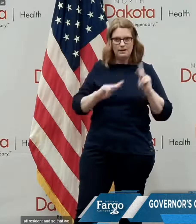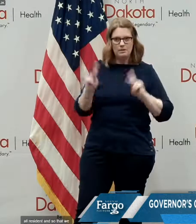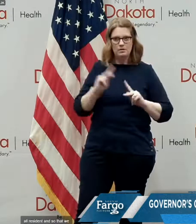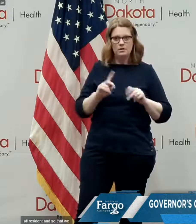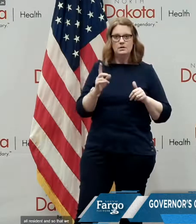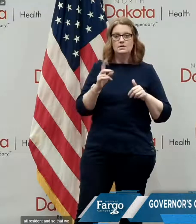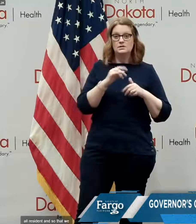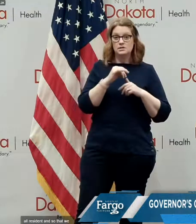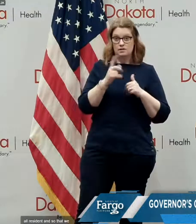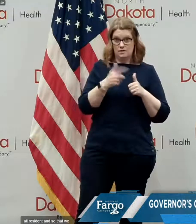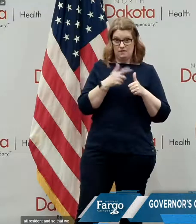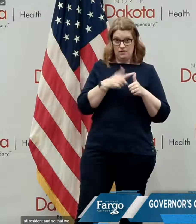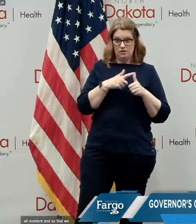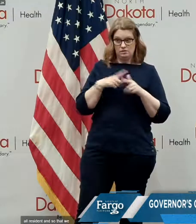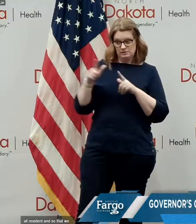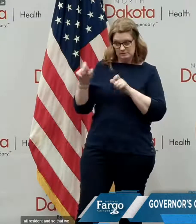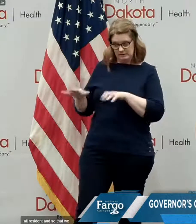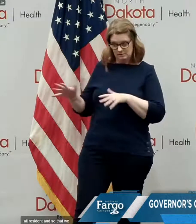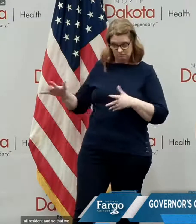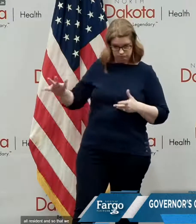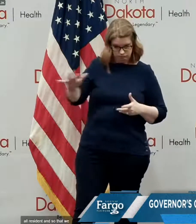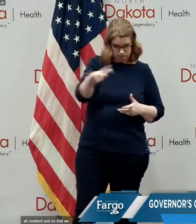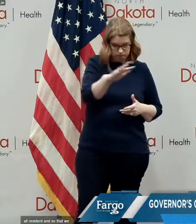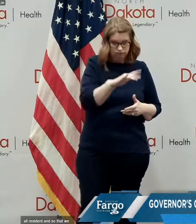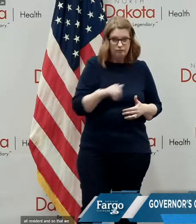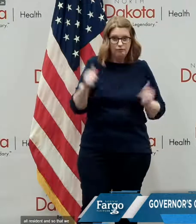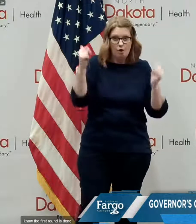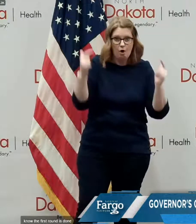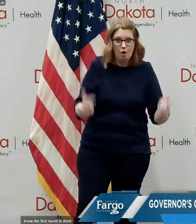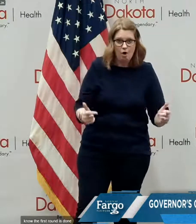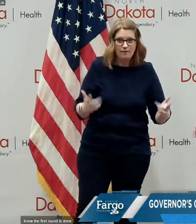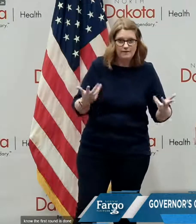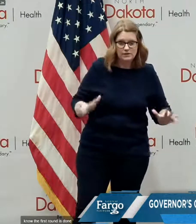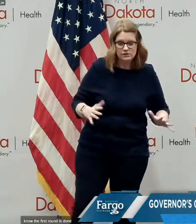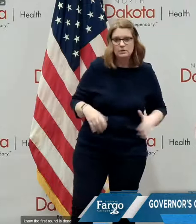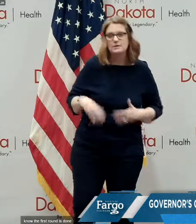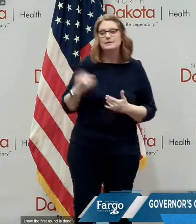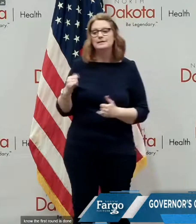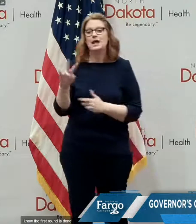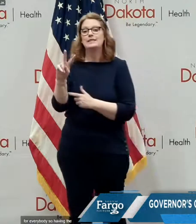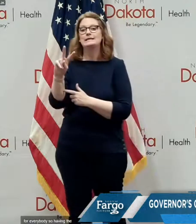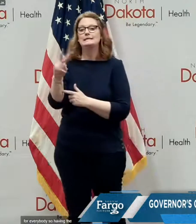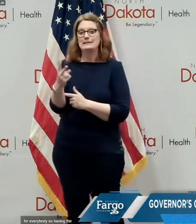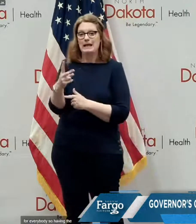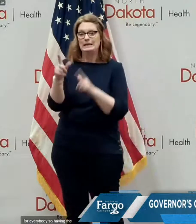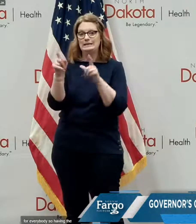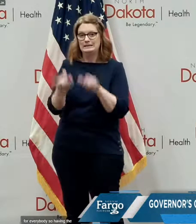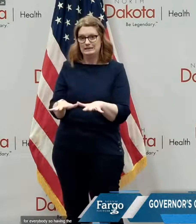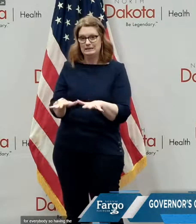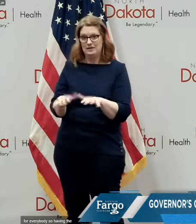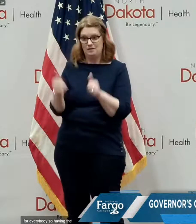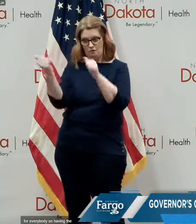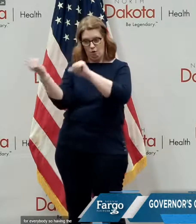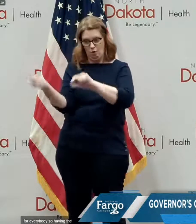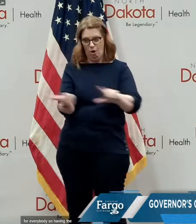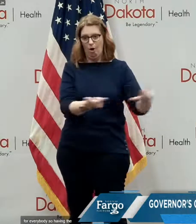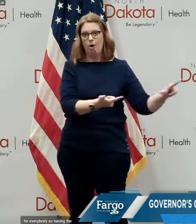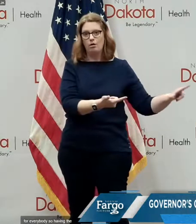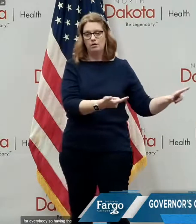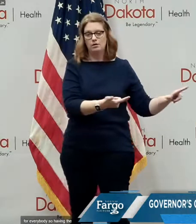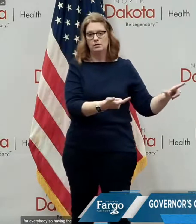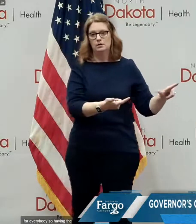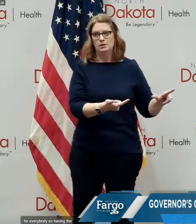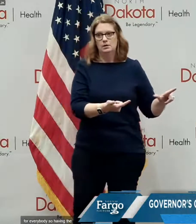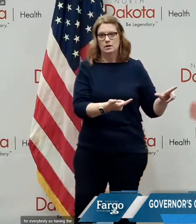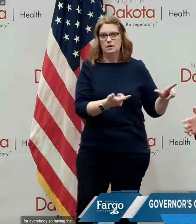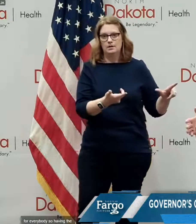done for everybody. So having the second round is when we